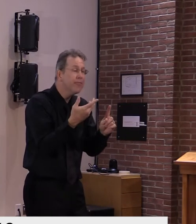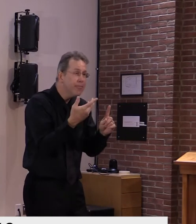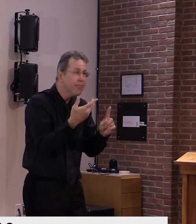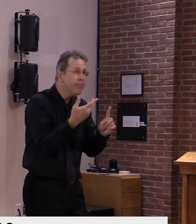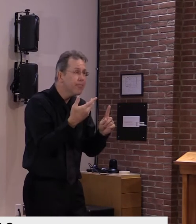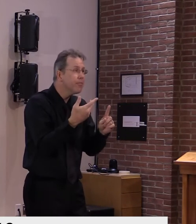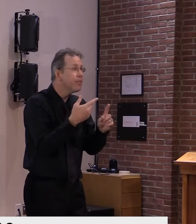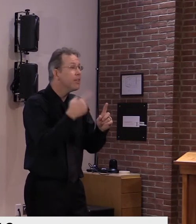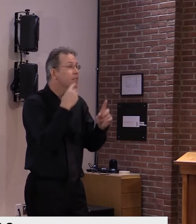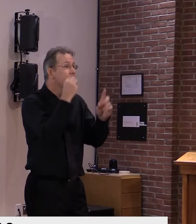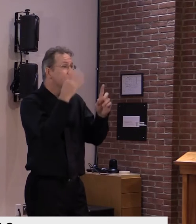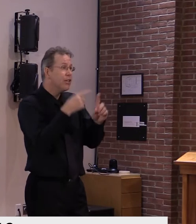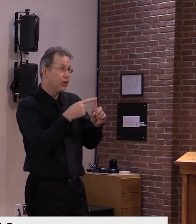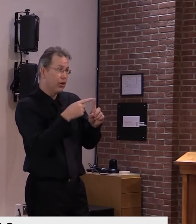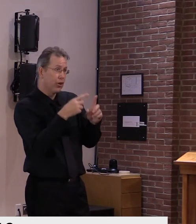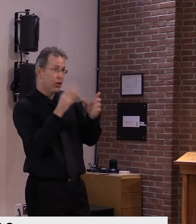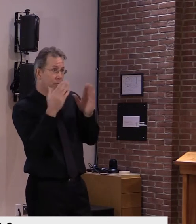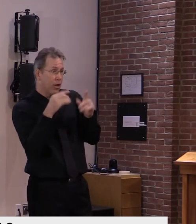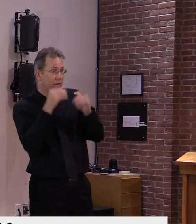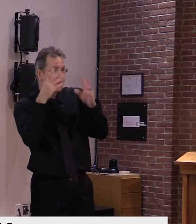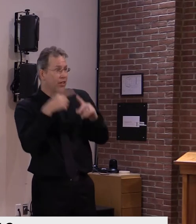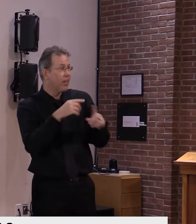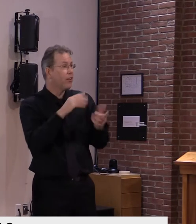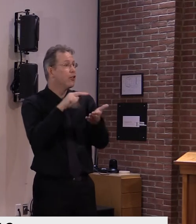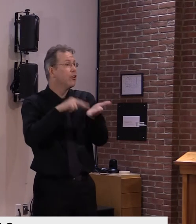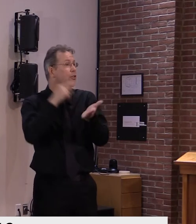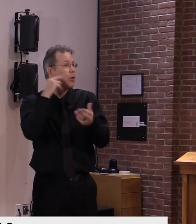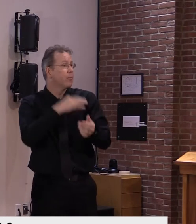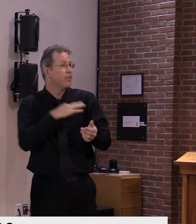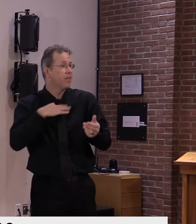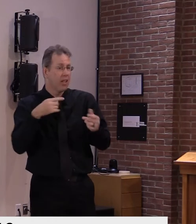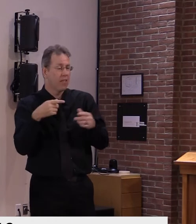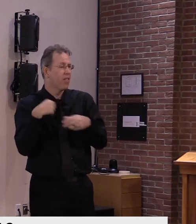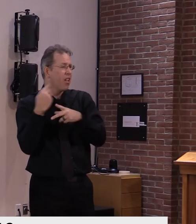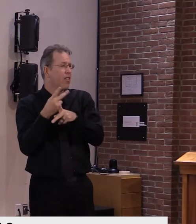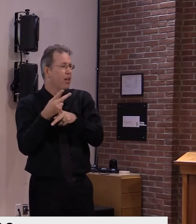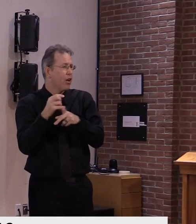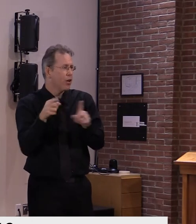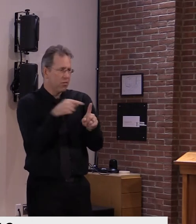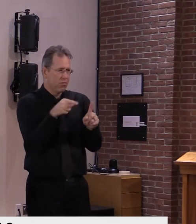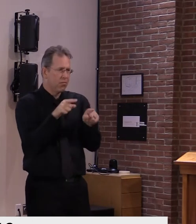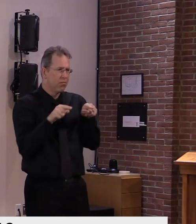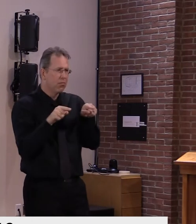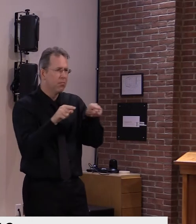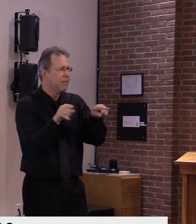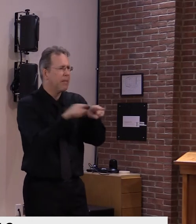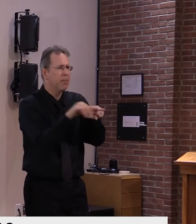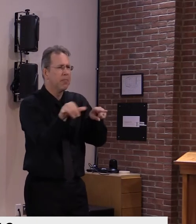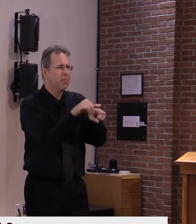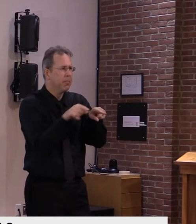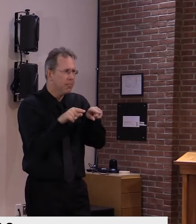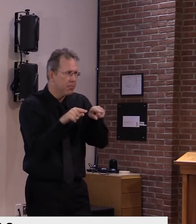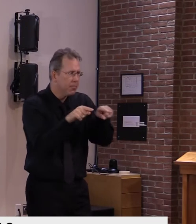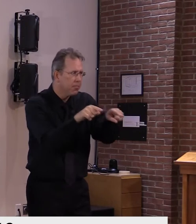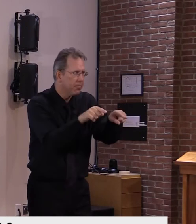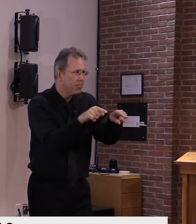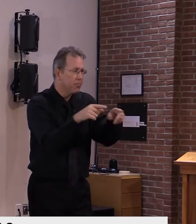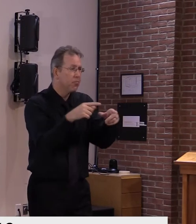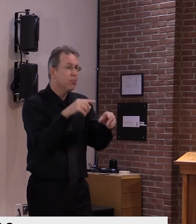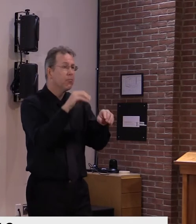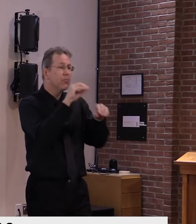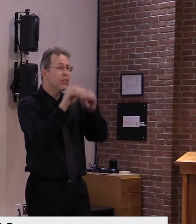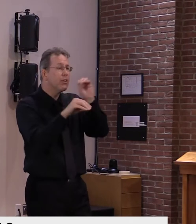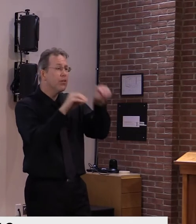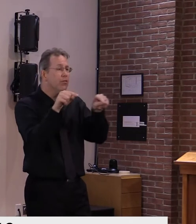up the surveillance there, we would find something similar, that we're going to have a very low rate of positivity in those groups, because they're really invested